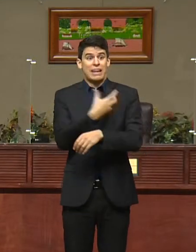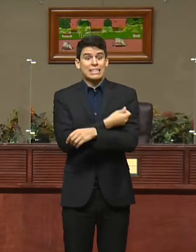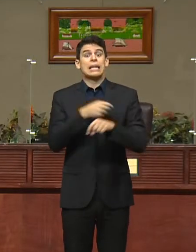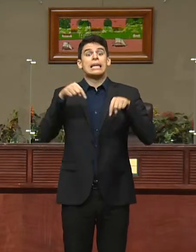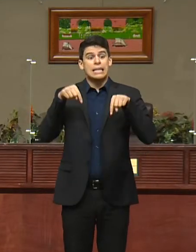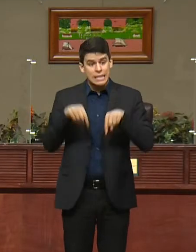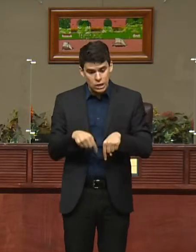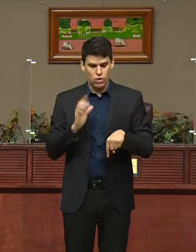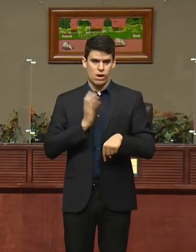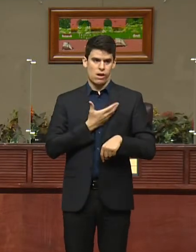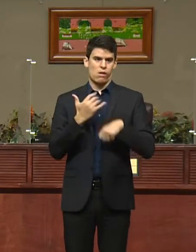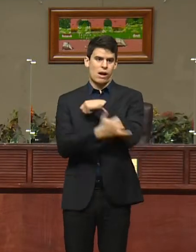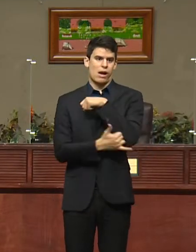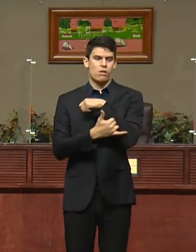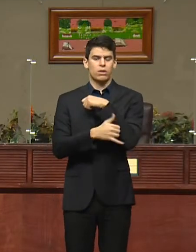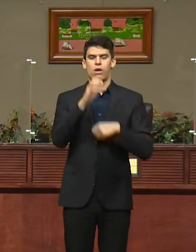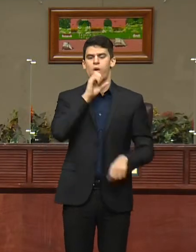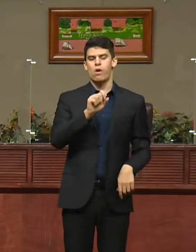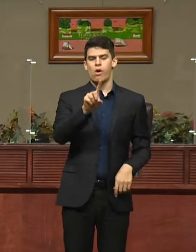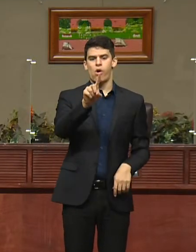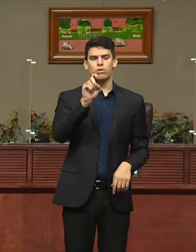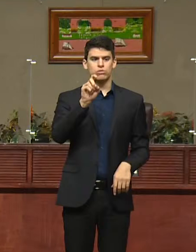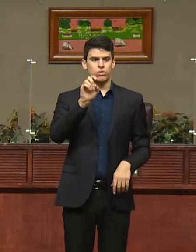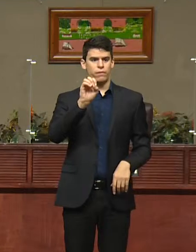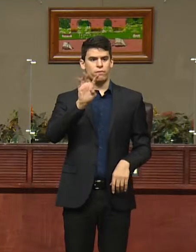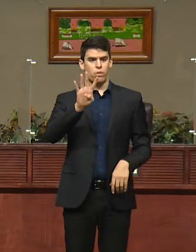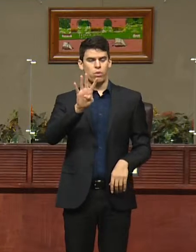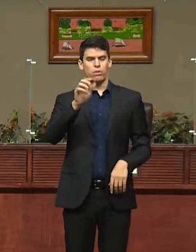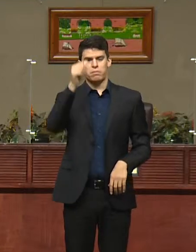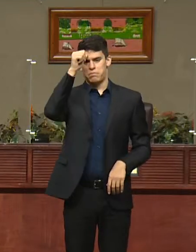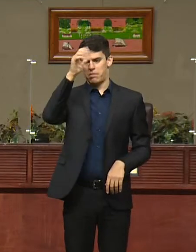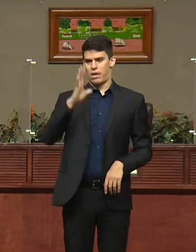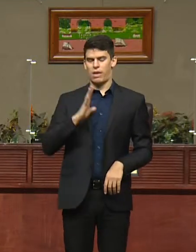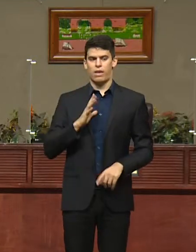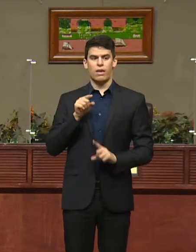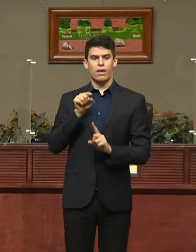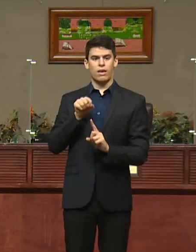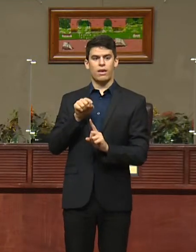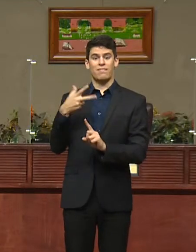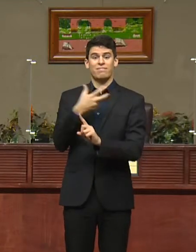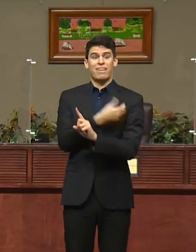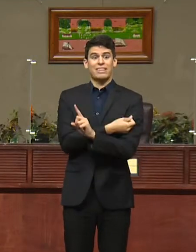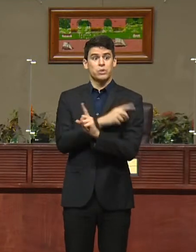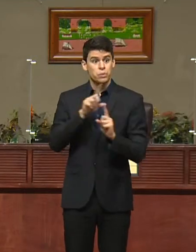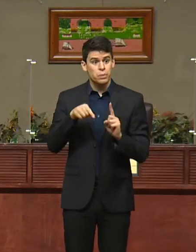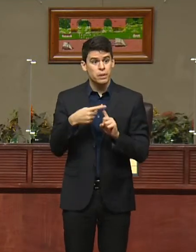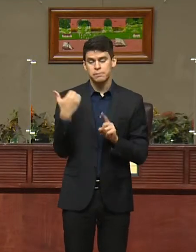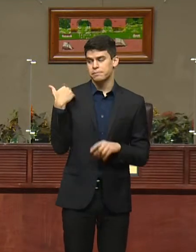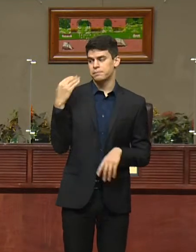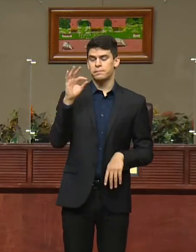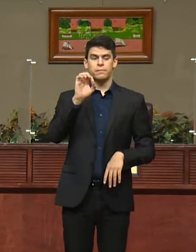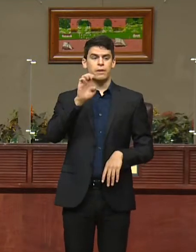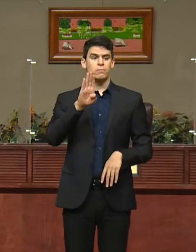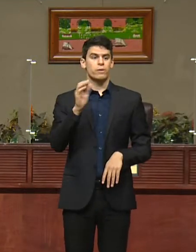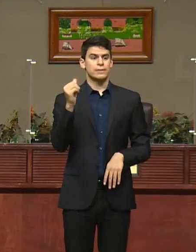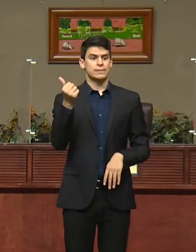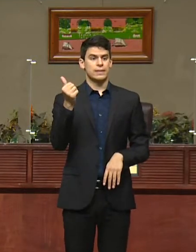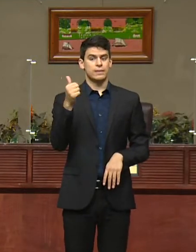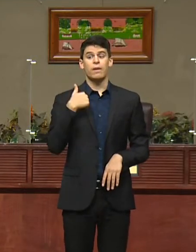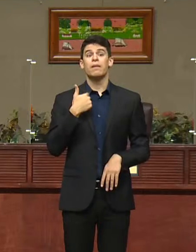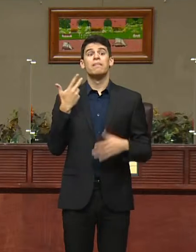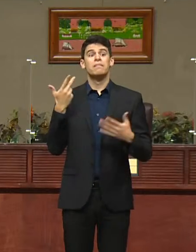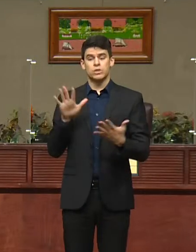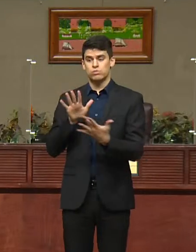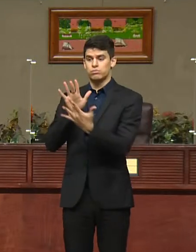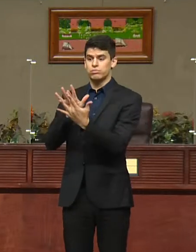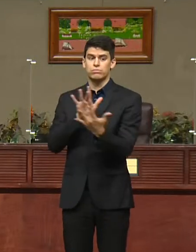is 104. He's a male and was vaccinated February 10. We will contact both individuals,